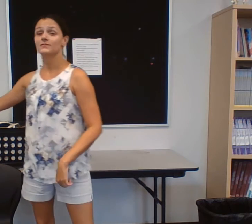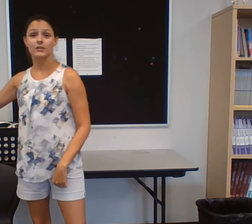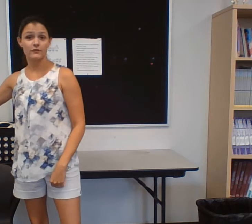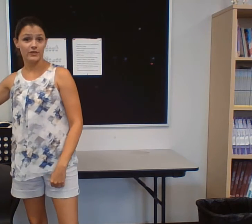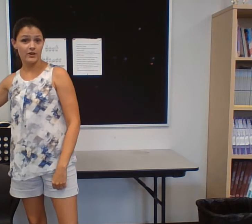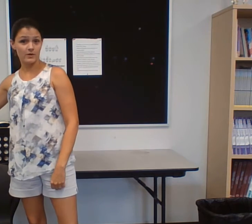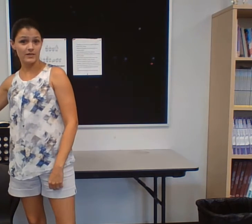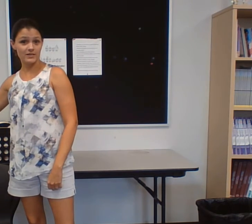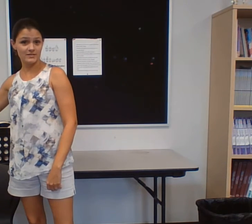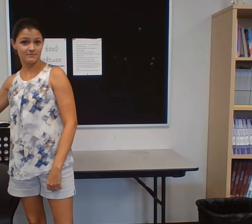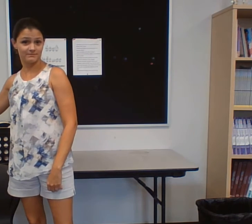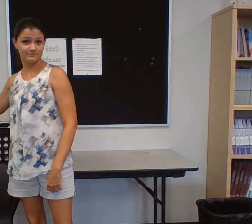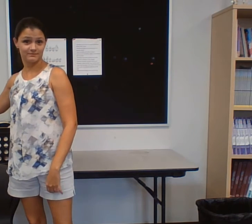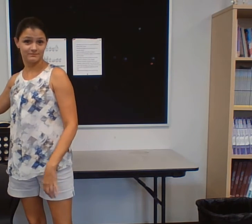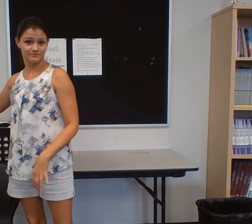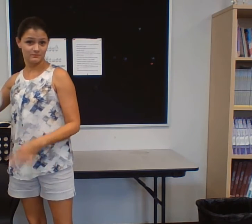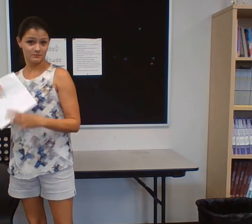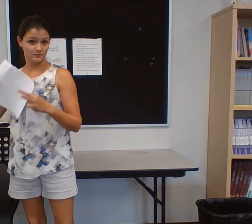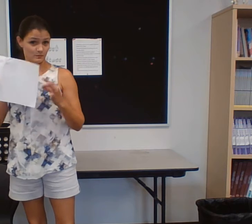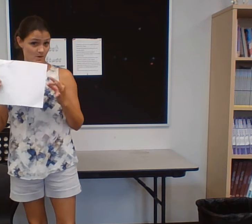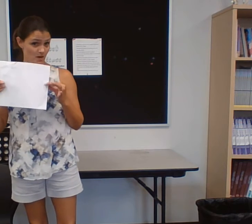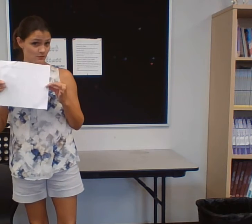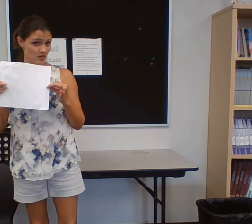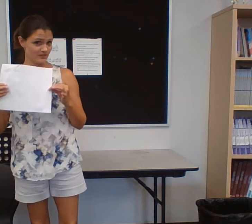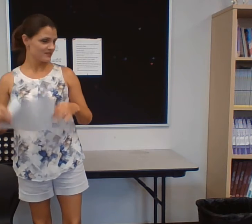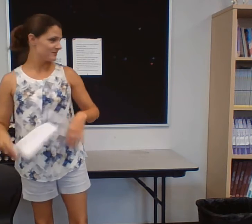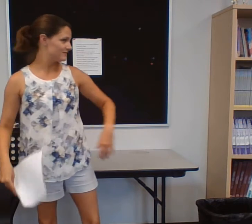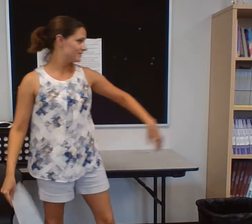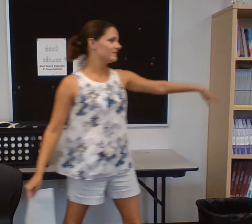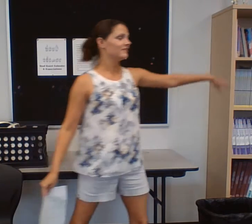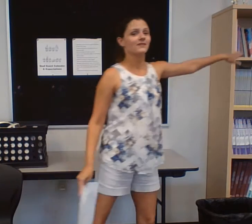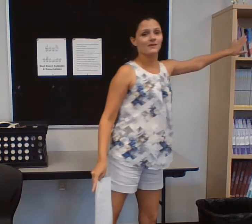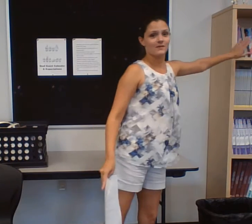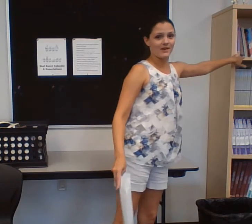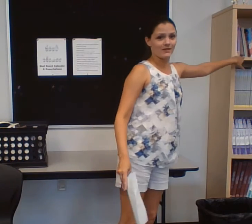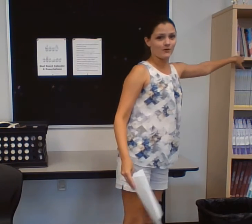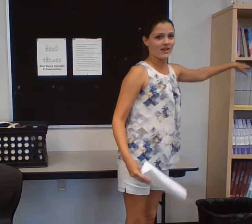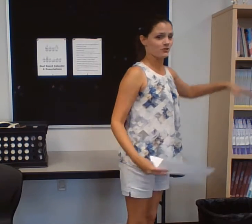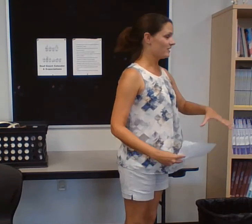Can you figure out what it is? My object, my location.